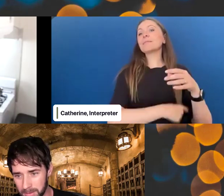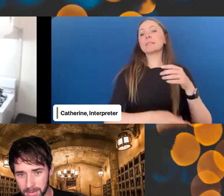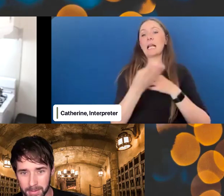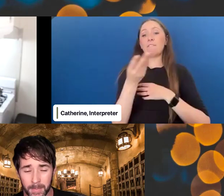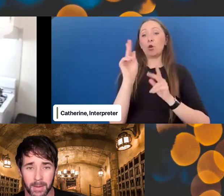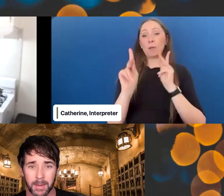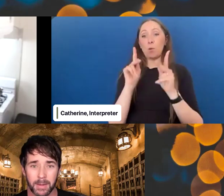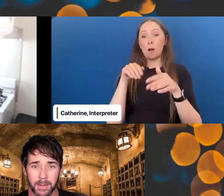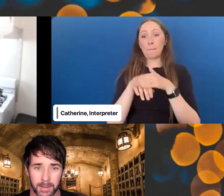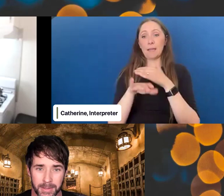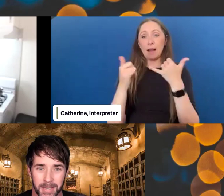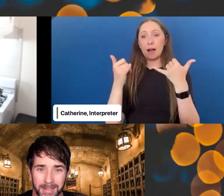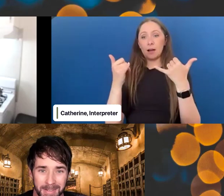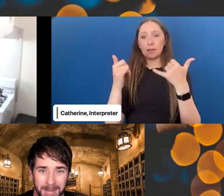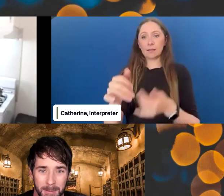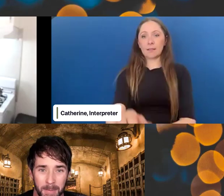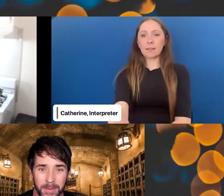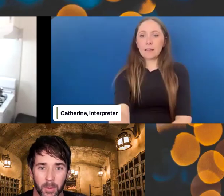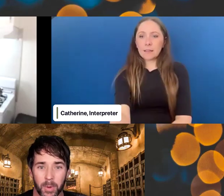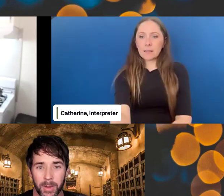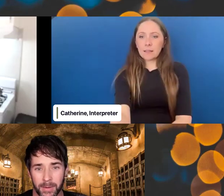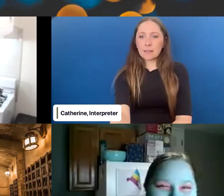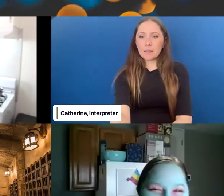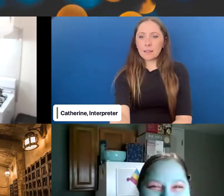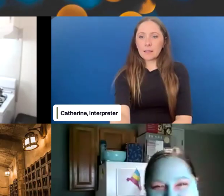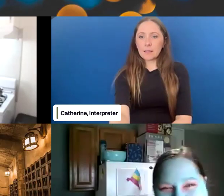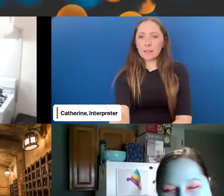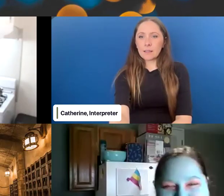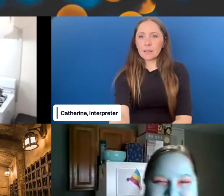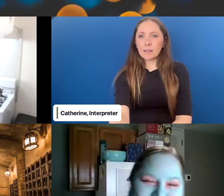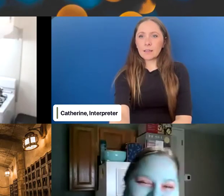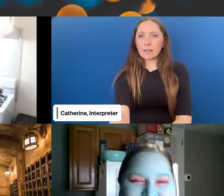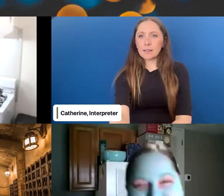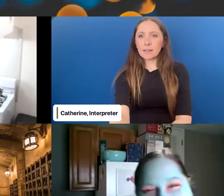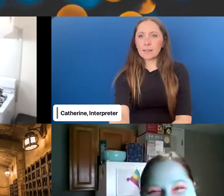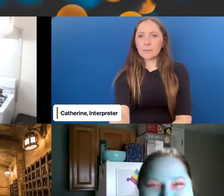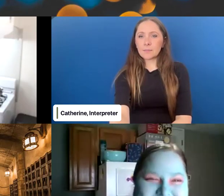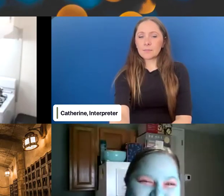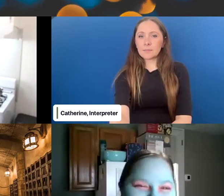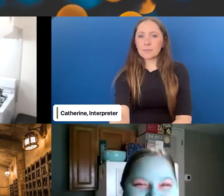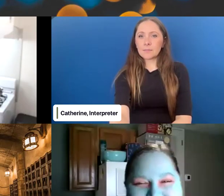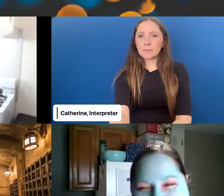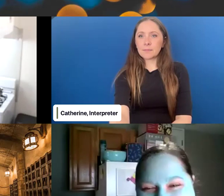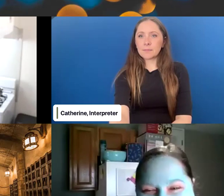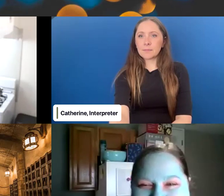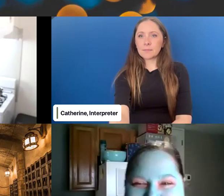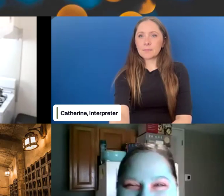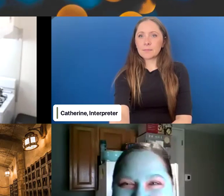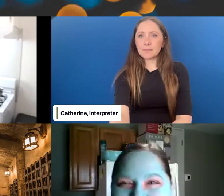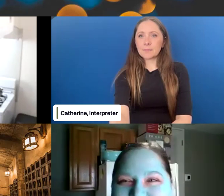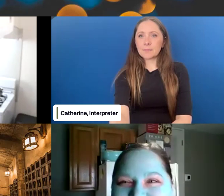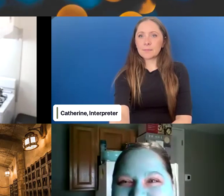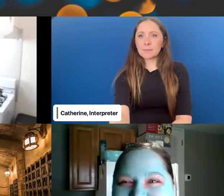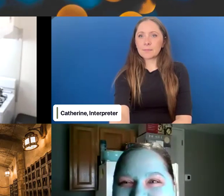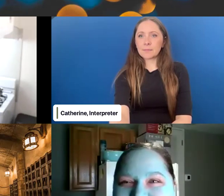in. Let's. Okay. So what do we have happening here? Let's see. Let me see that. Let me put it on gallery view so I can